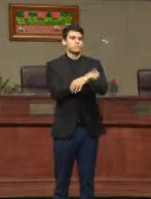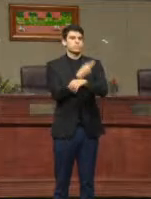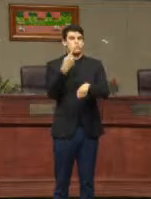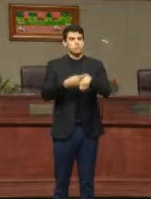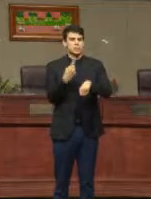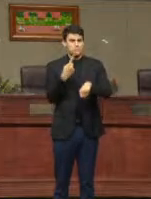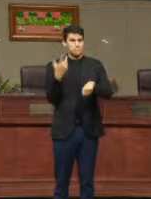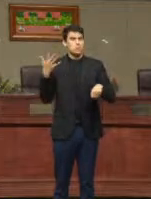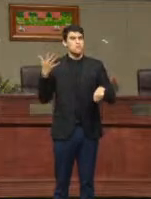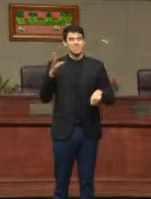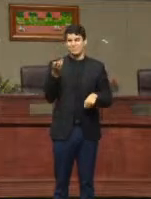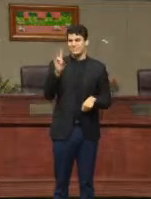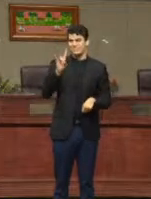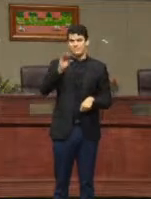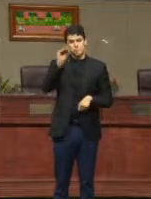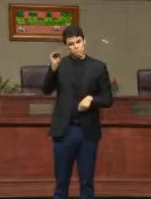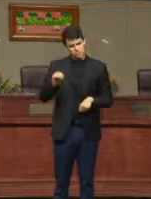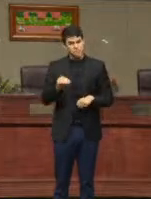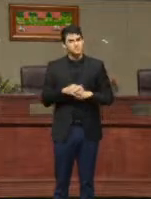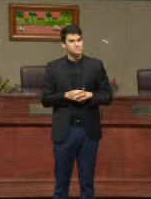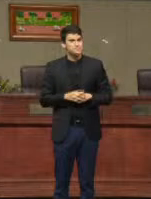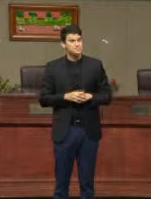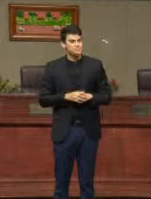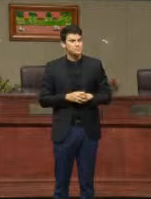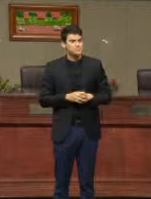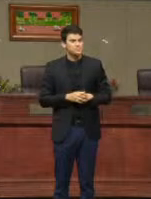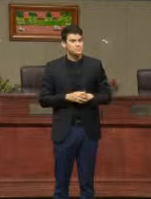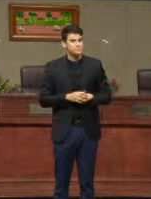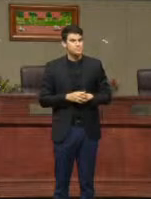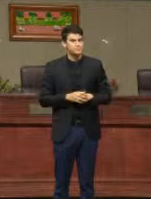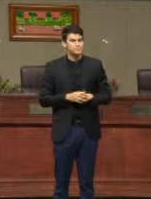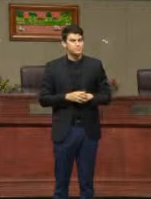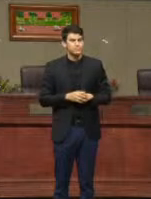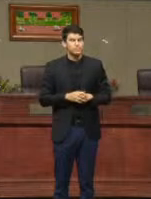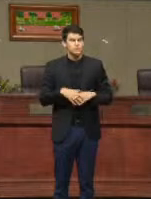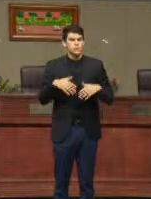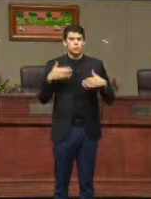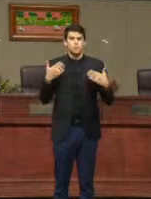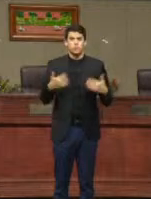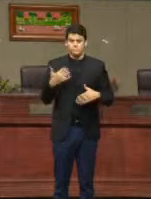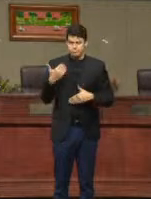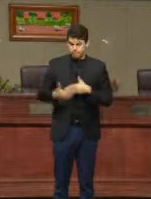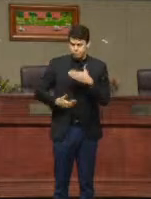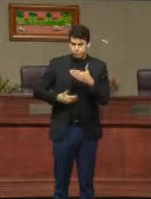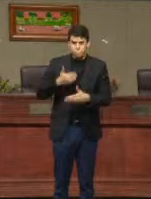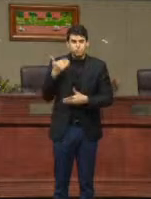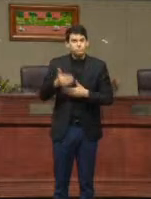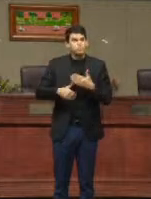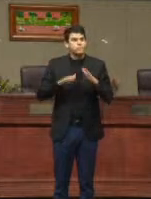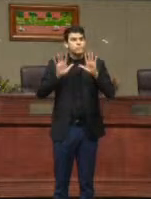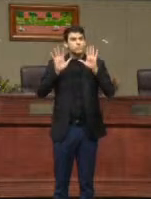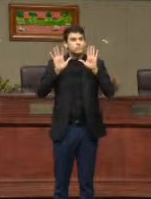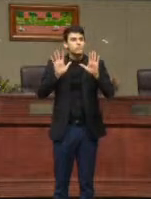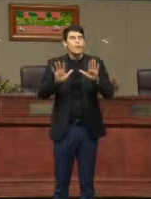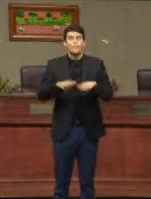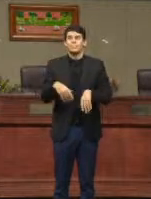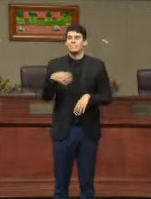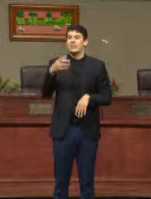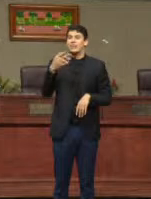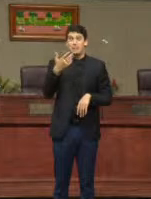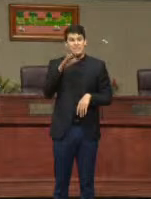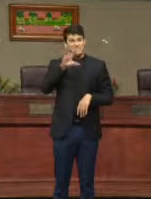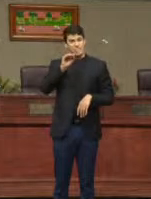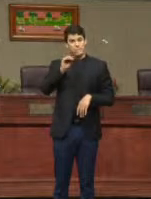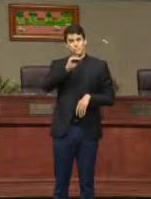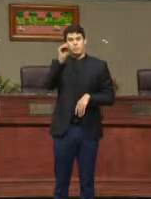one dose of the vaccine. We are making remarkable progress. 15% of all Orange County residents have